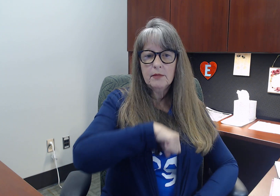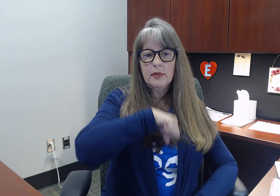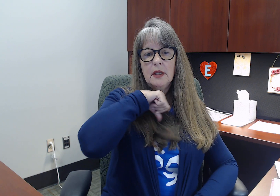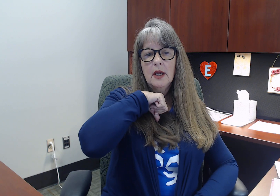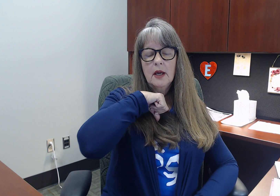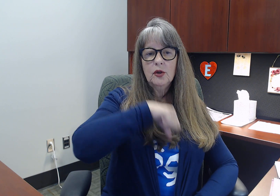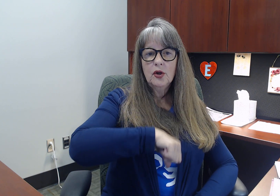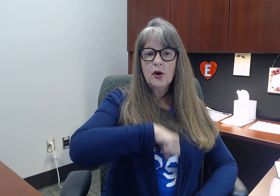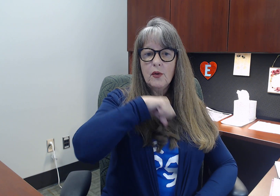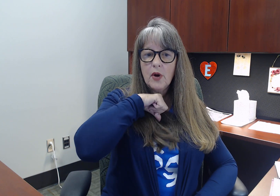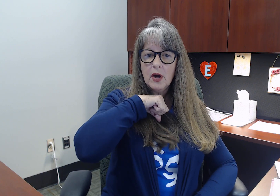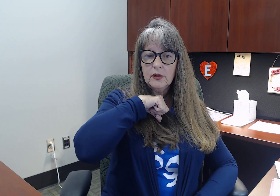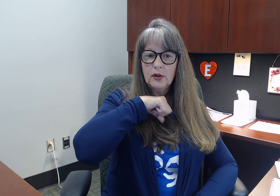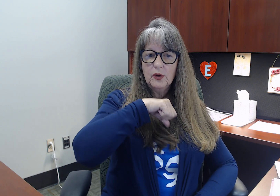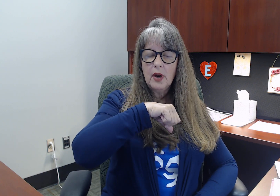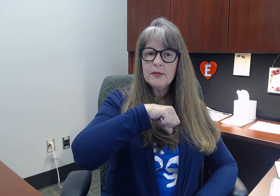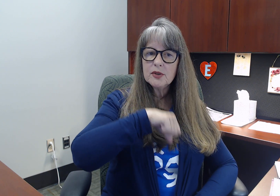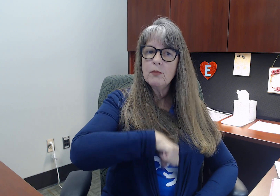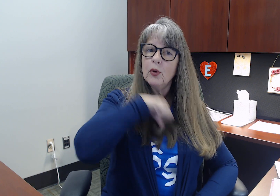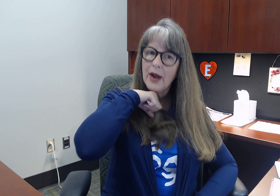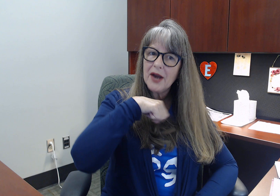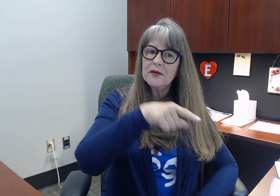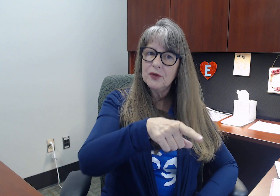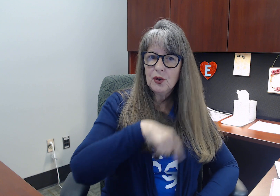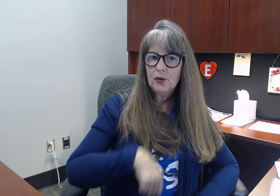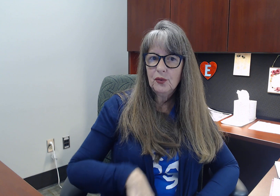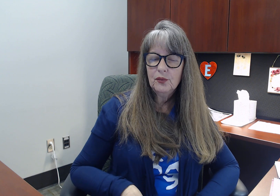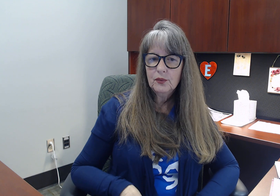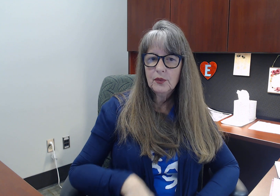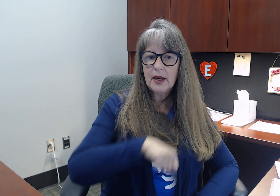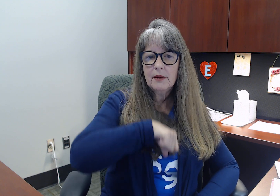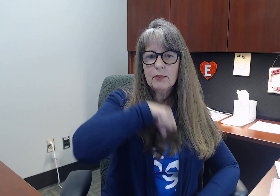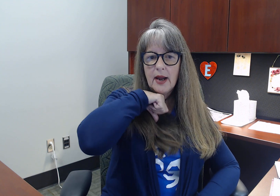be, I'm so proud of you, right? Proud.